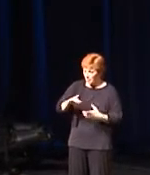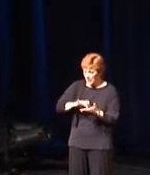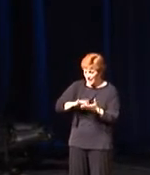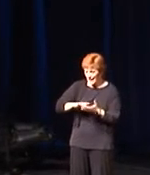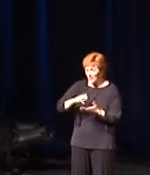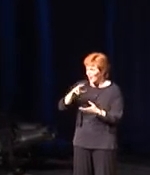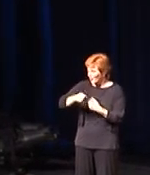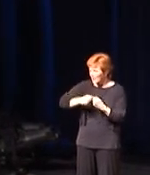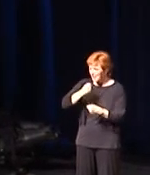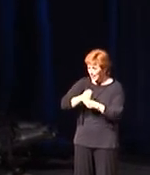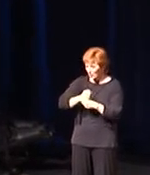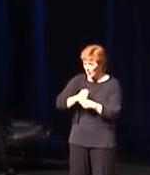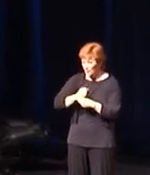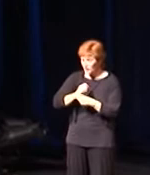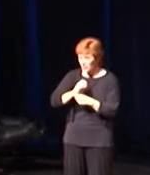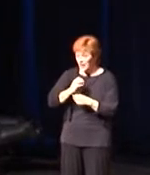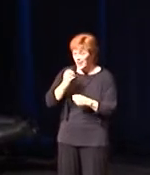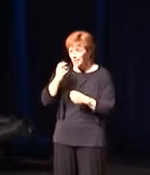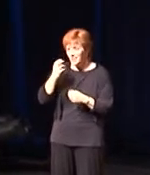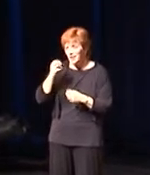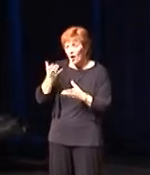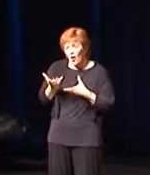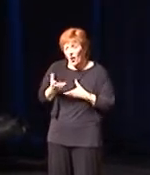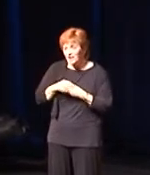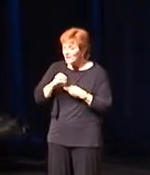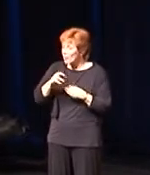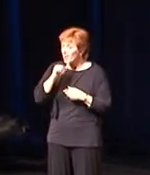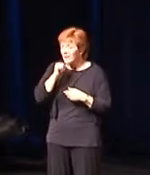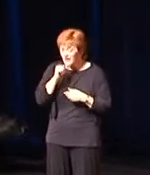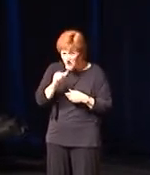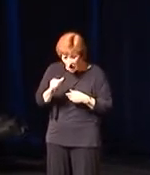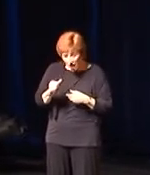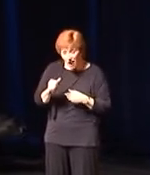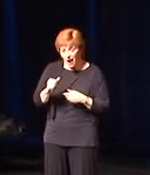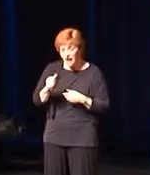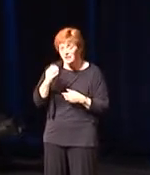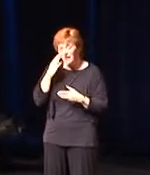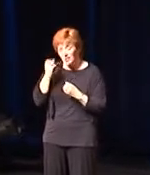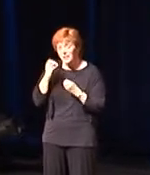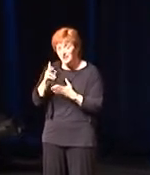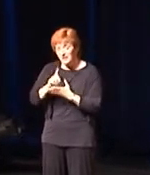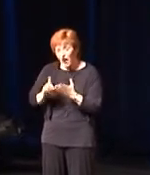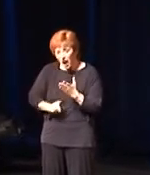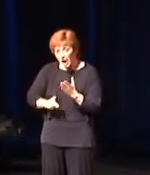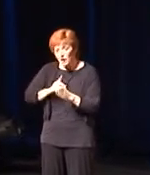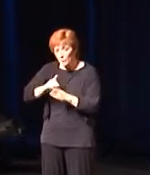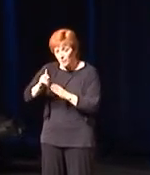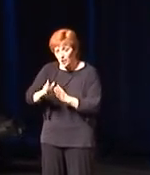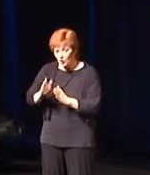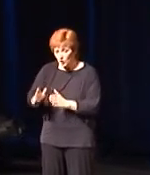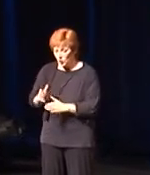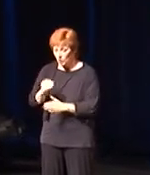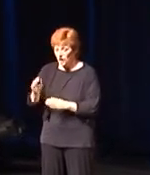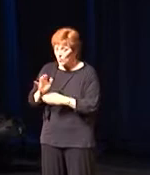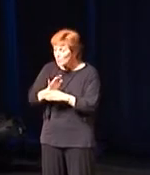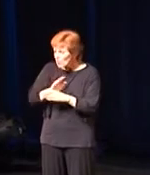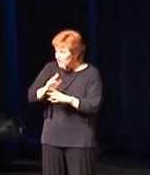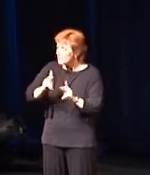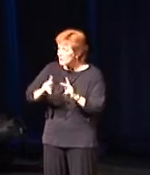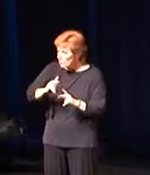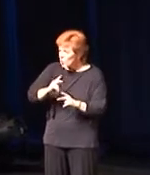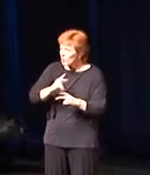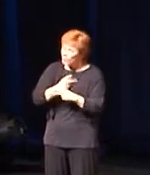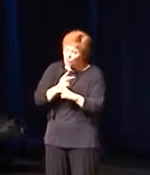visual thinkers, you know, autistic or non-autistic, and I know a lot of design professionals and a lot of movie kind of